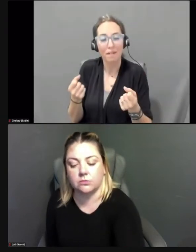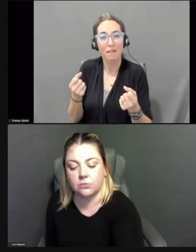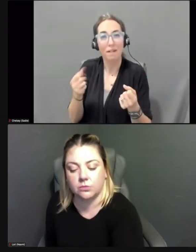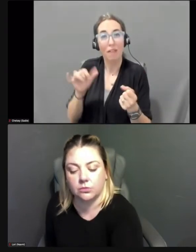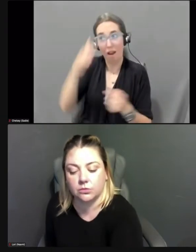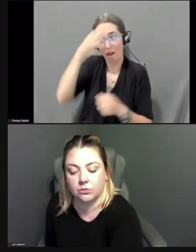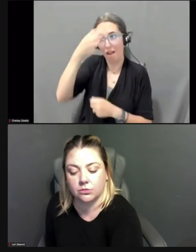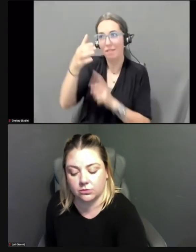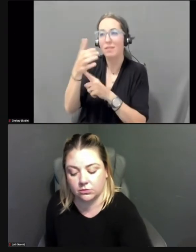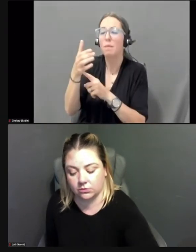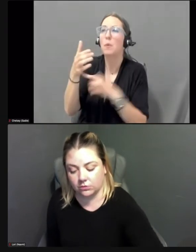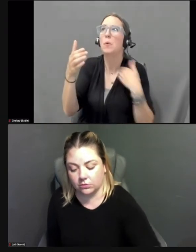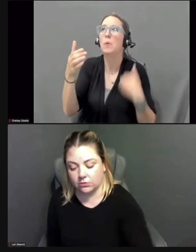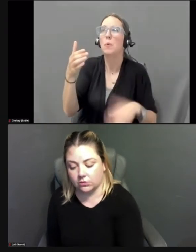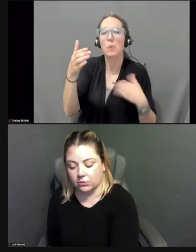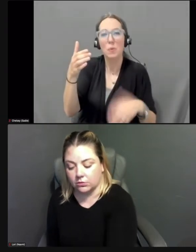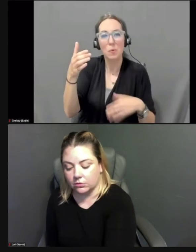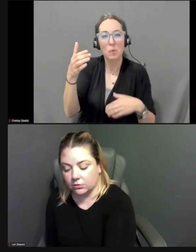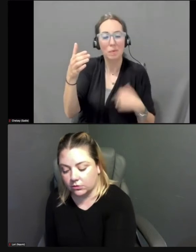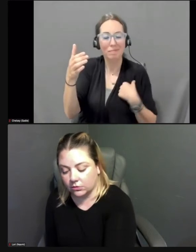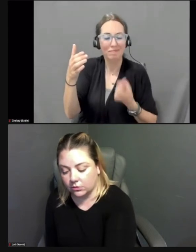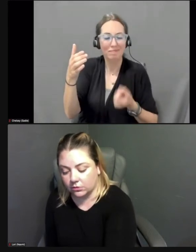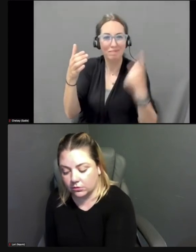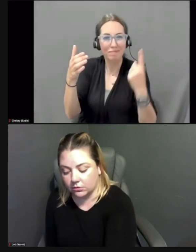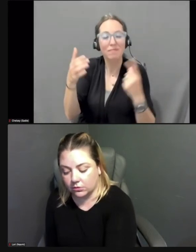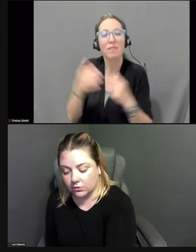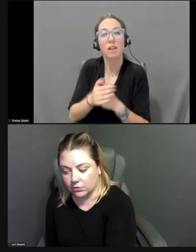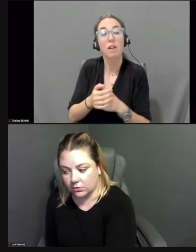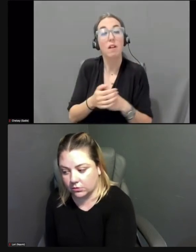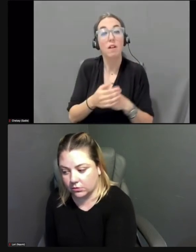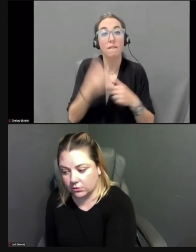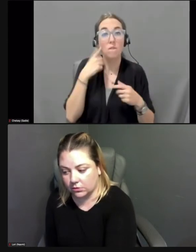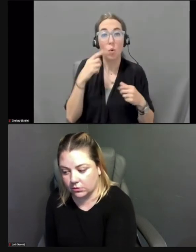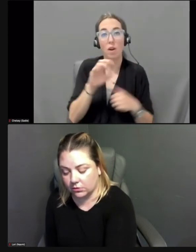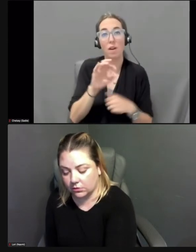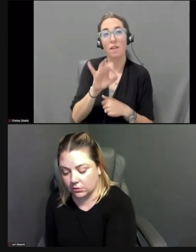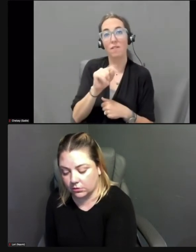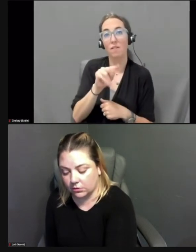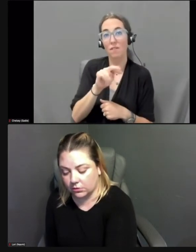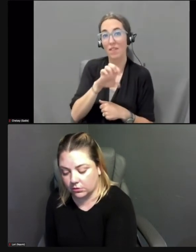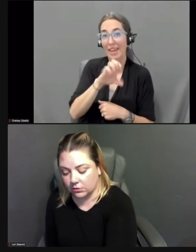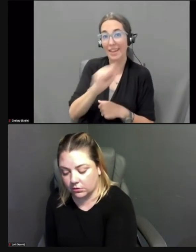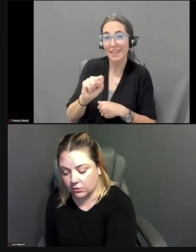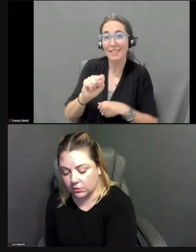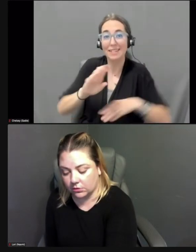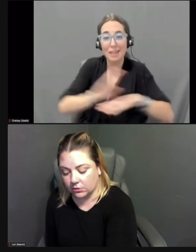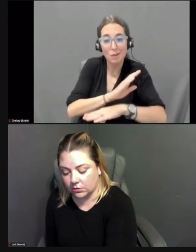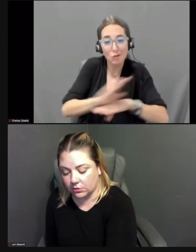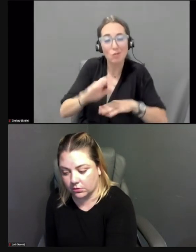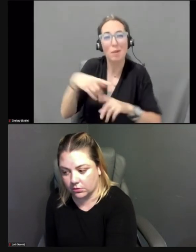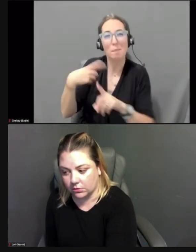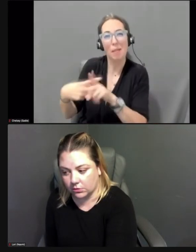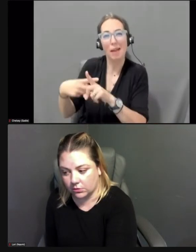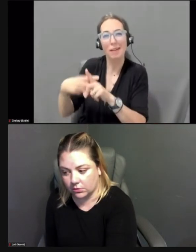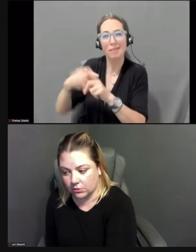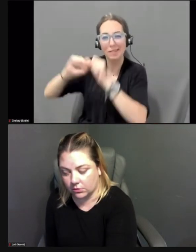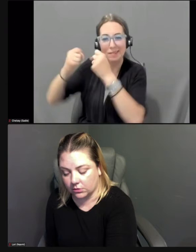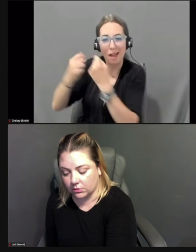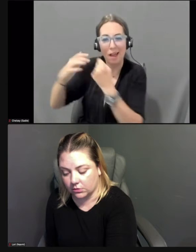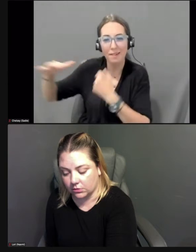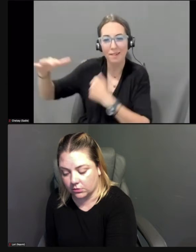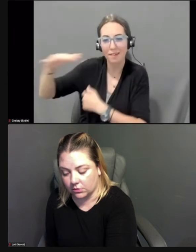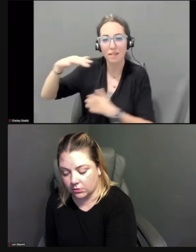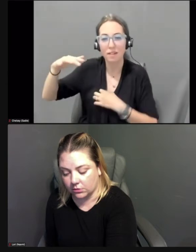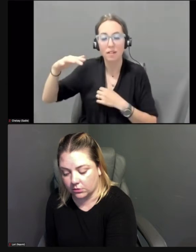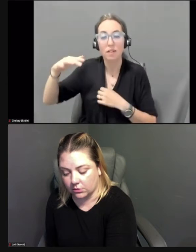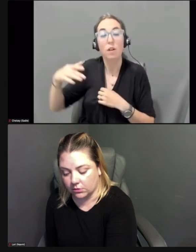fitness industry, but like on the societal and the systemic level. And that was a pretty big turning point for me too, was reading that book,